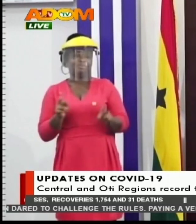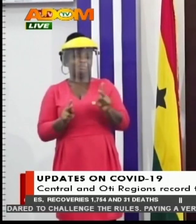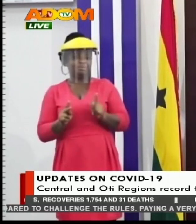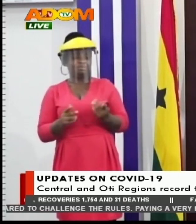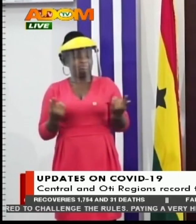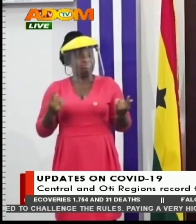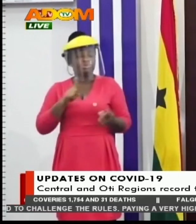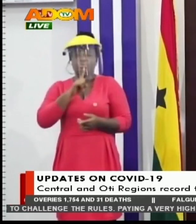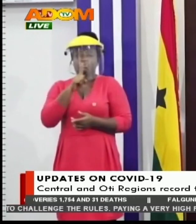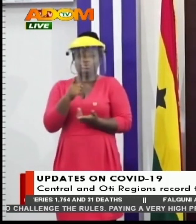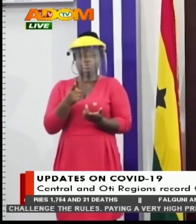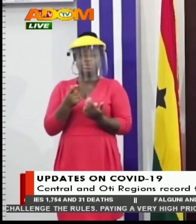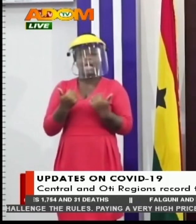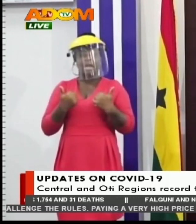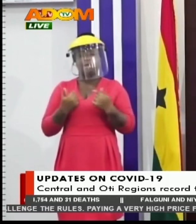You have you